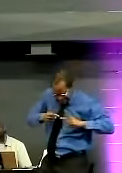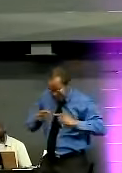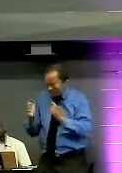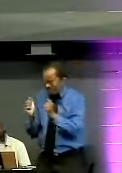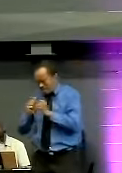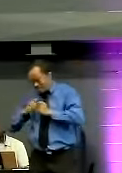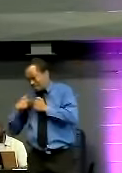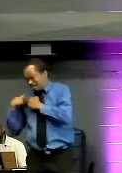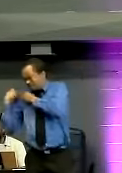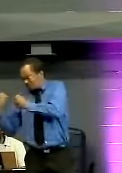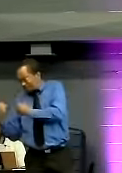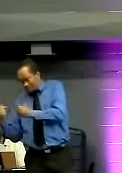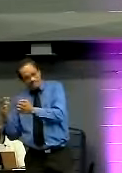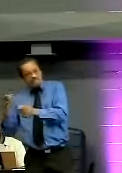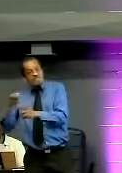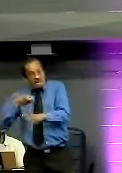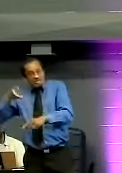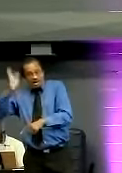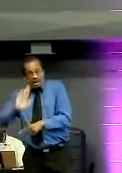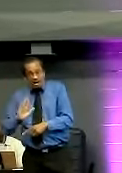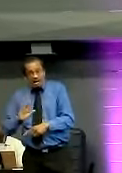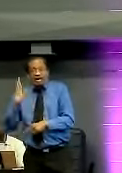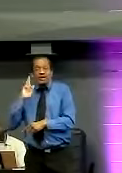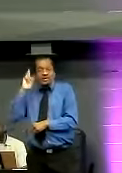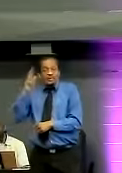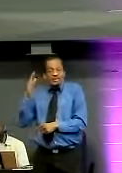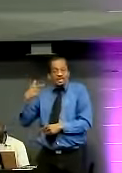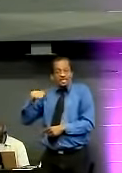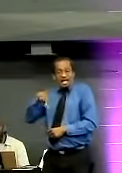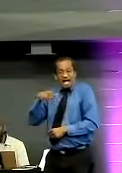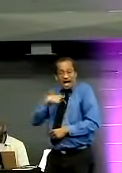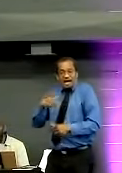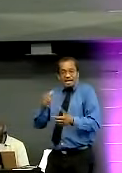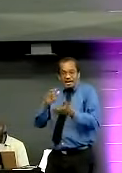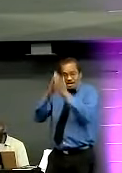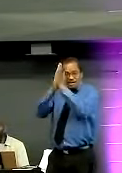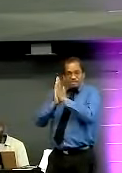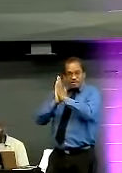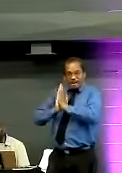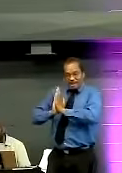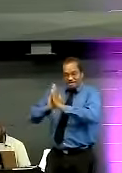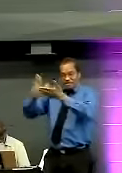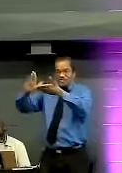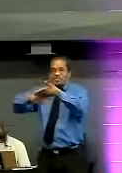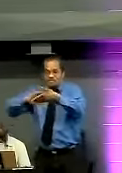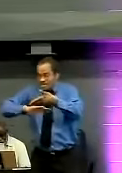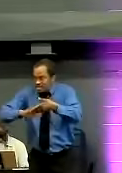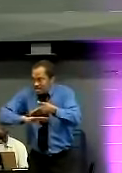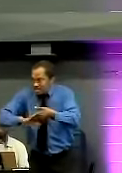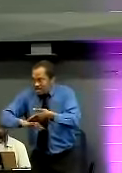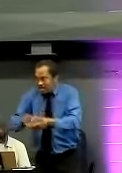Woo, woo, woo. Listen, the reason I pray for forgiveness is so that God can replace